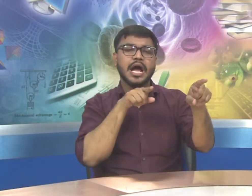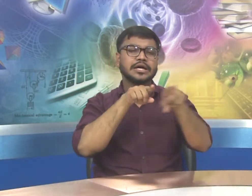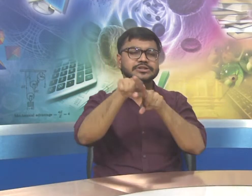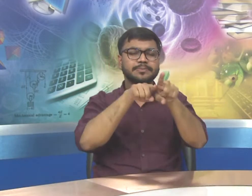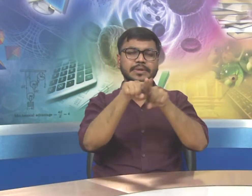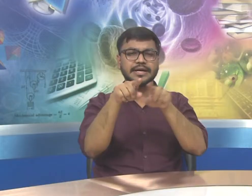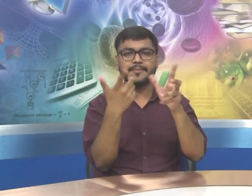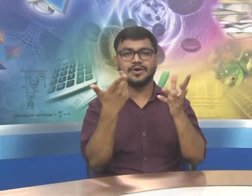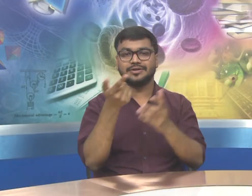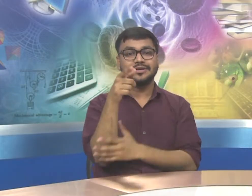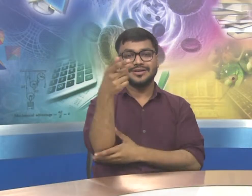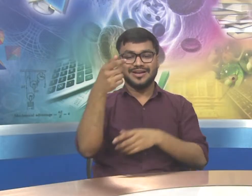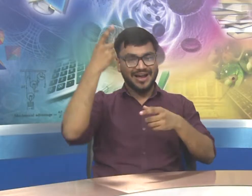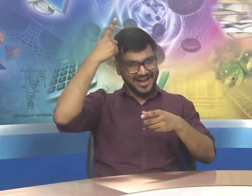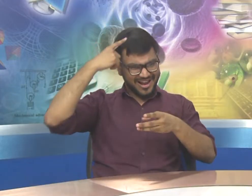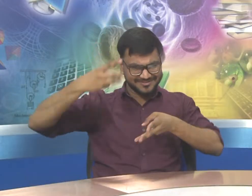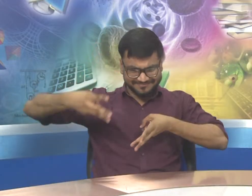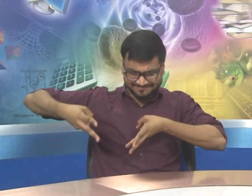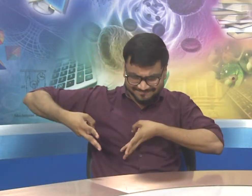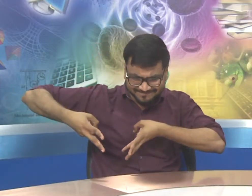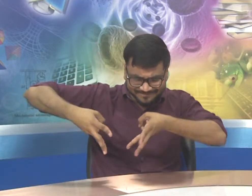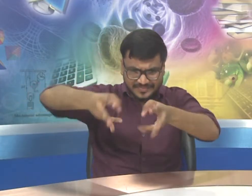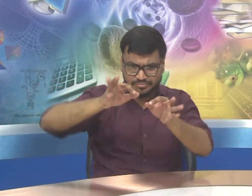Since atoms are very tiny,